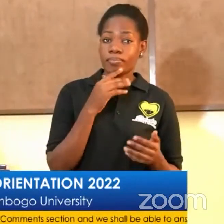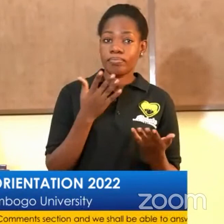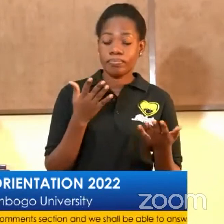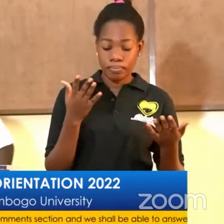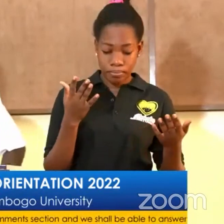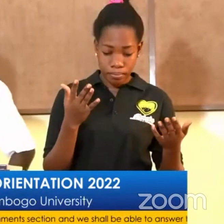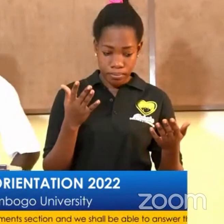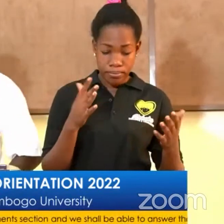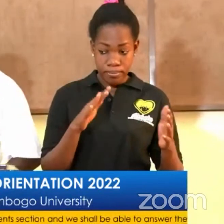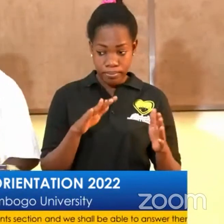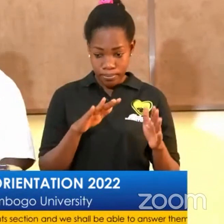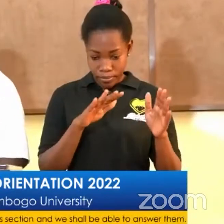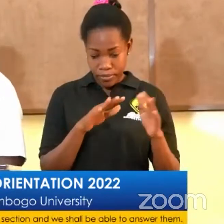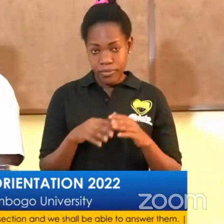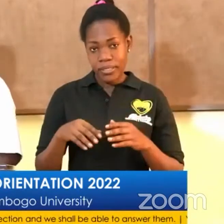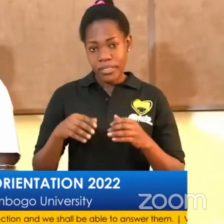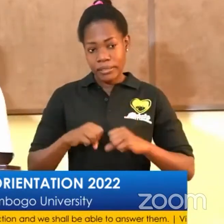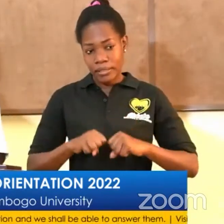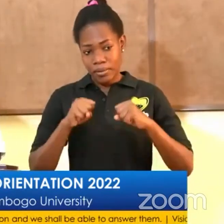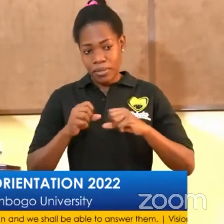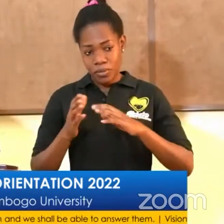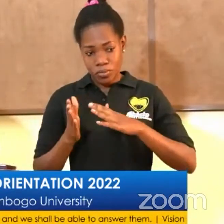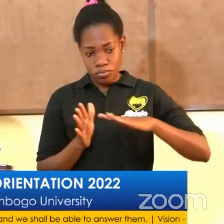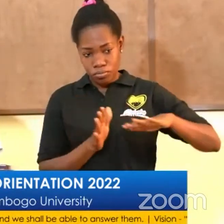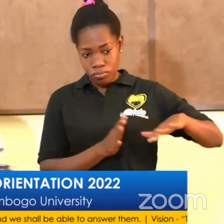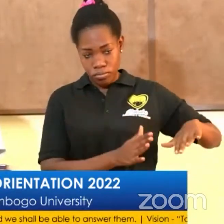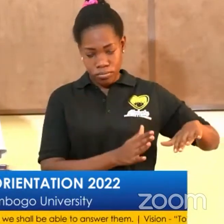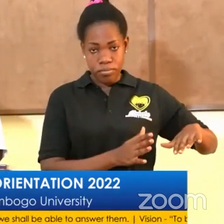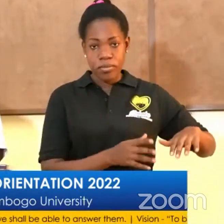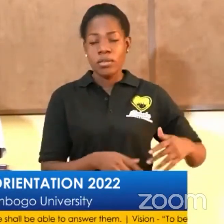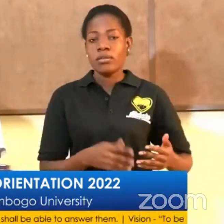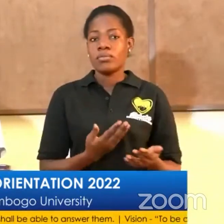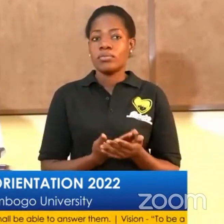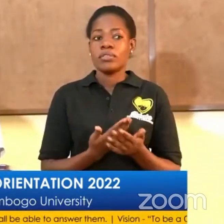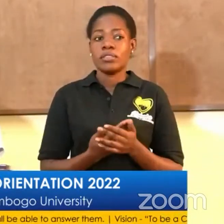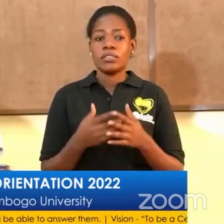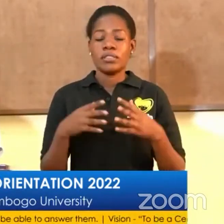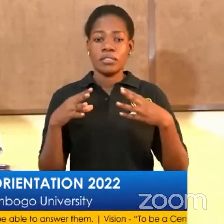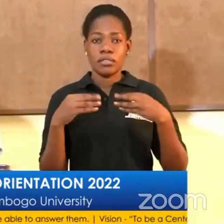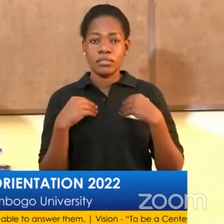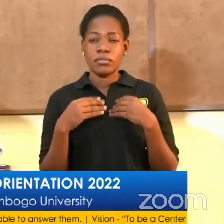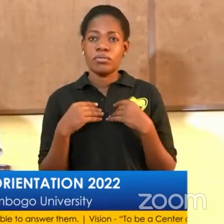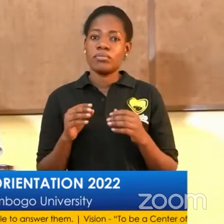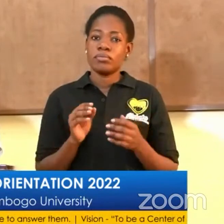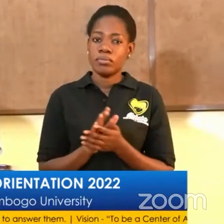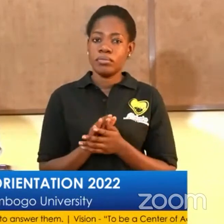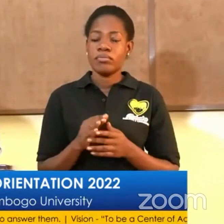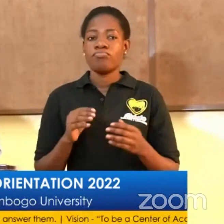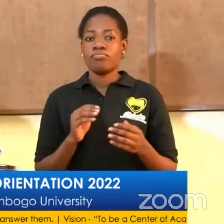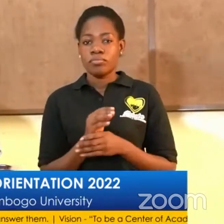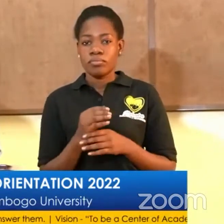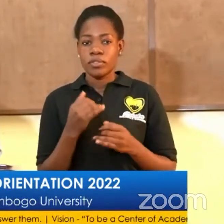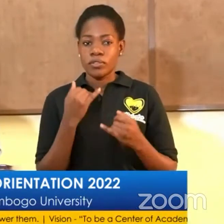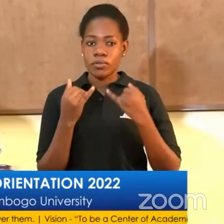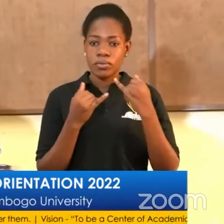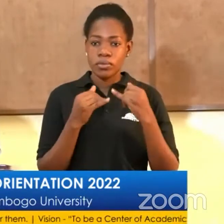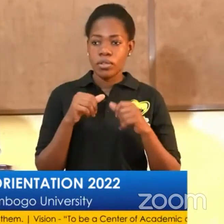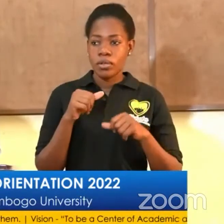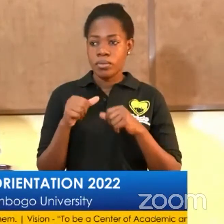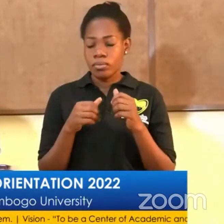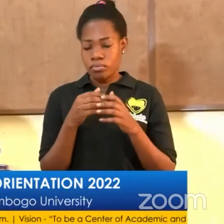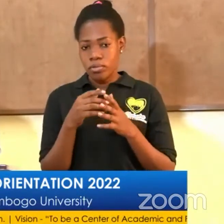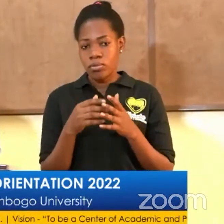besides being the chairperson of this session, allow me to take you through some of the library issues which we consider